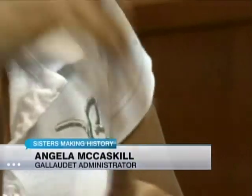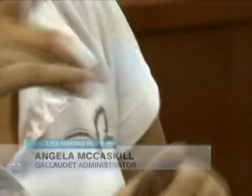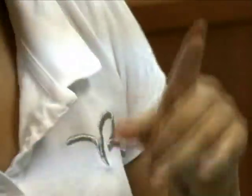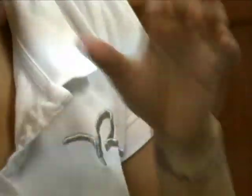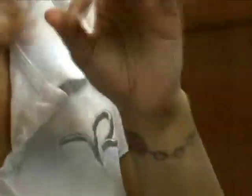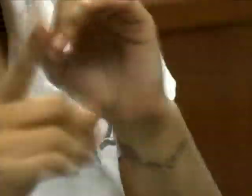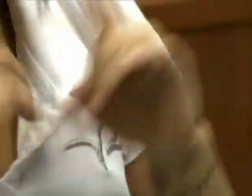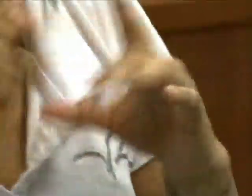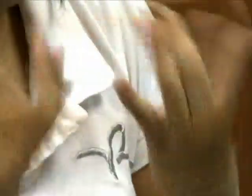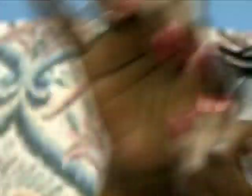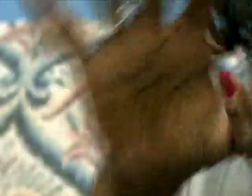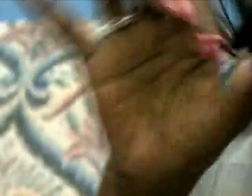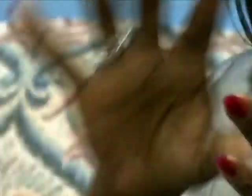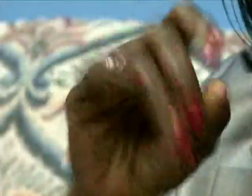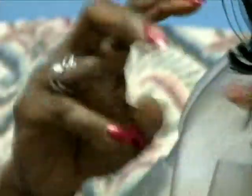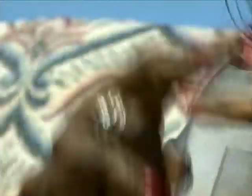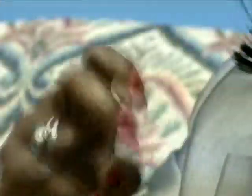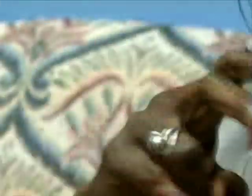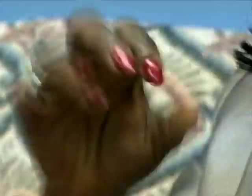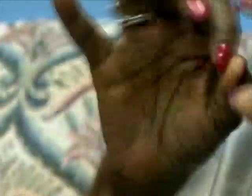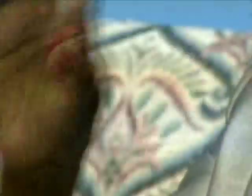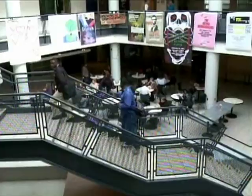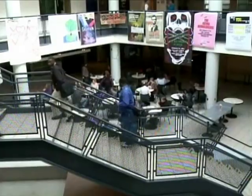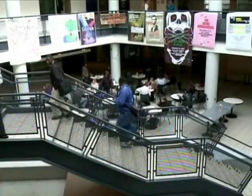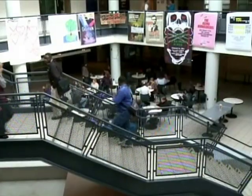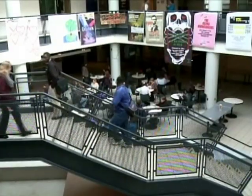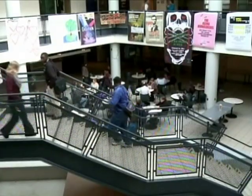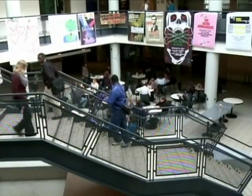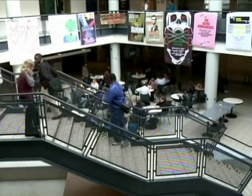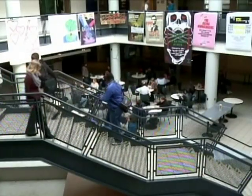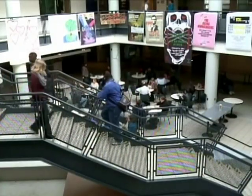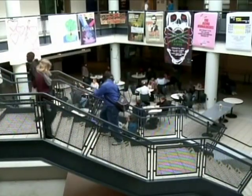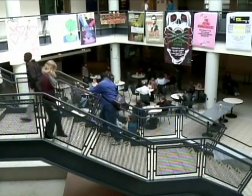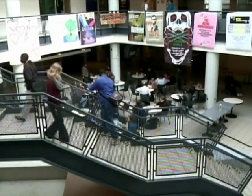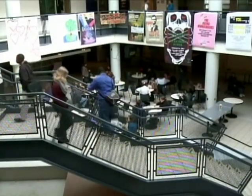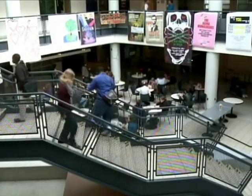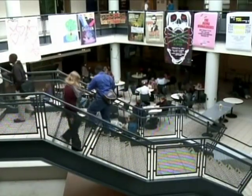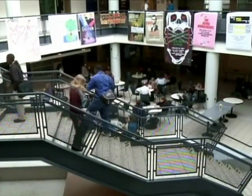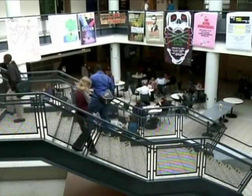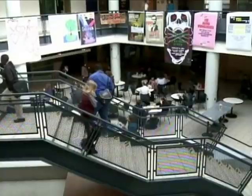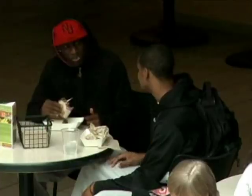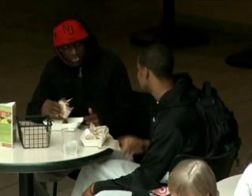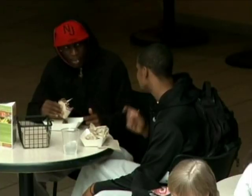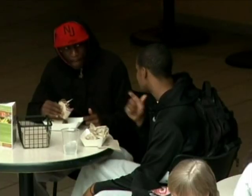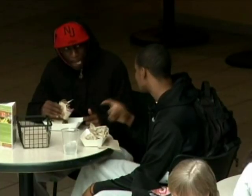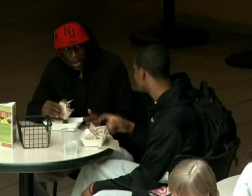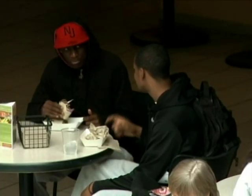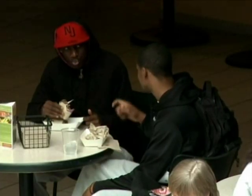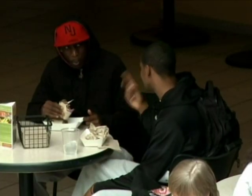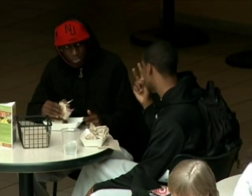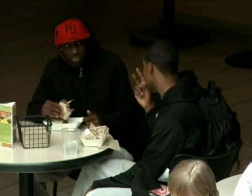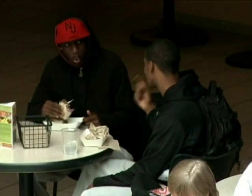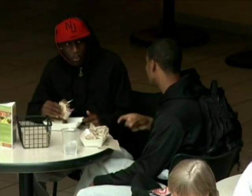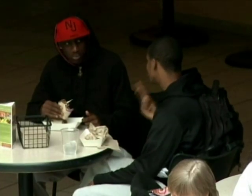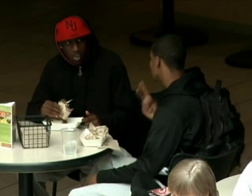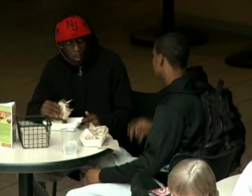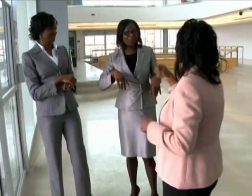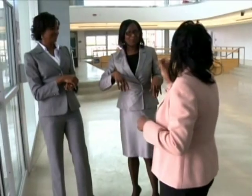expressions. It's a part of our culture. Today, 30 percent of the student body at Gallaudet is made up of people of color, making the McCaskill